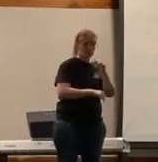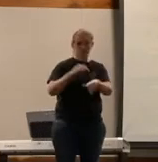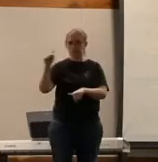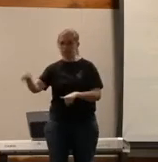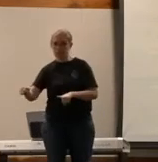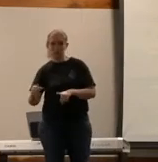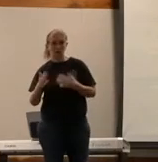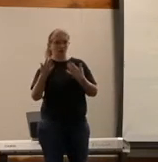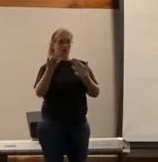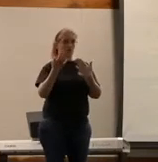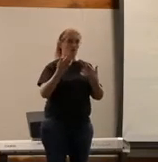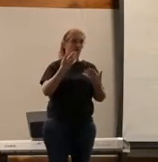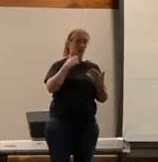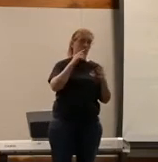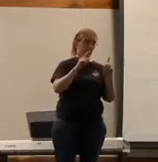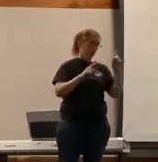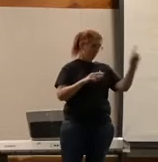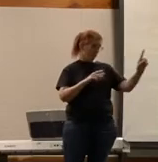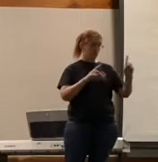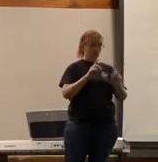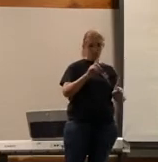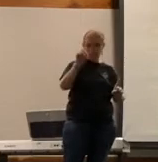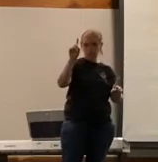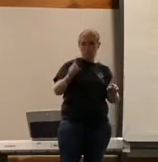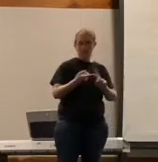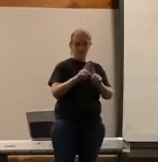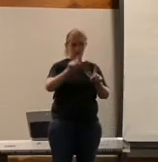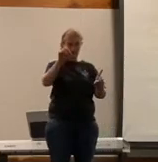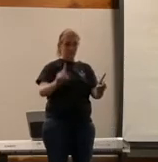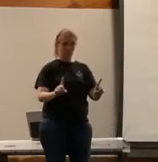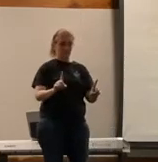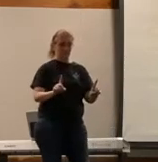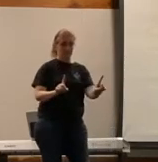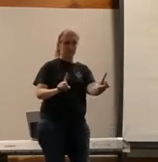to you is on uneven street while you're walking easy street.